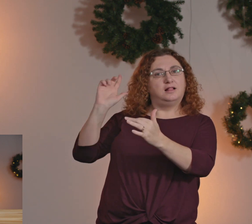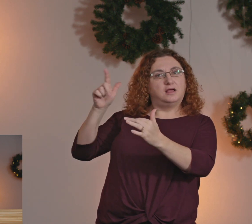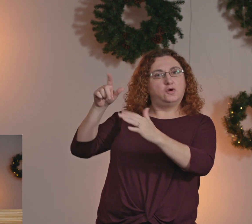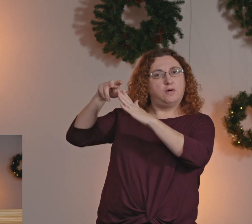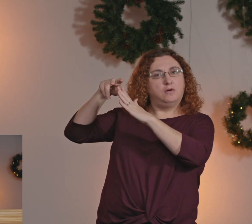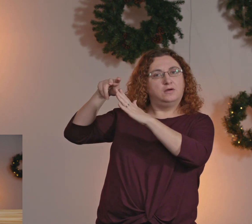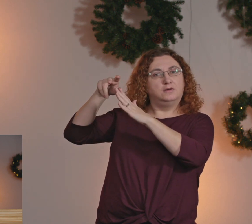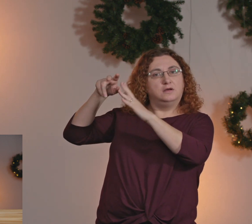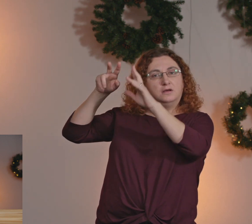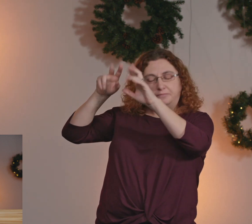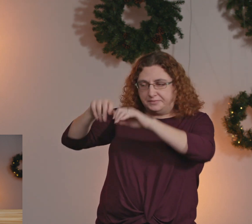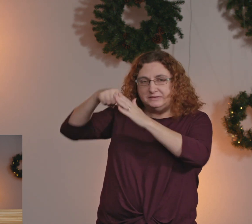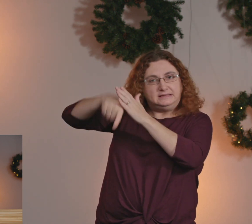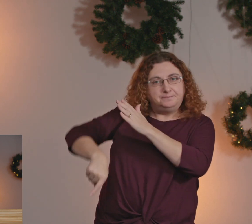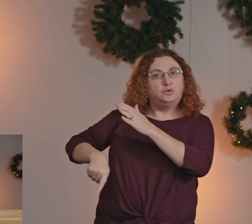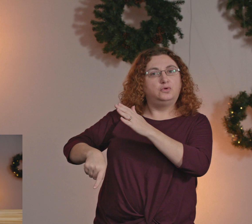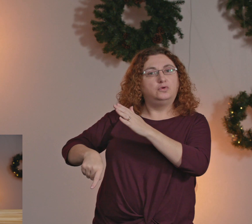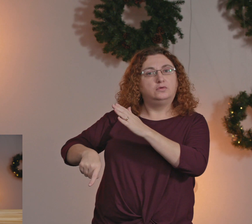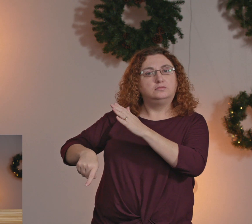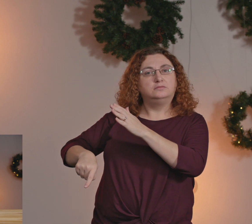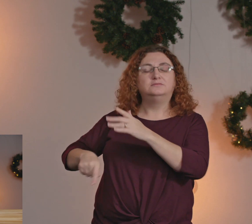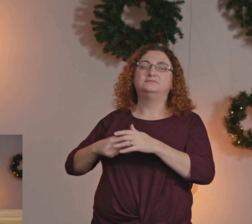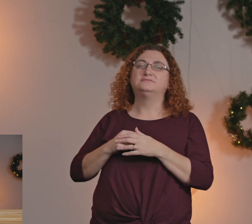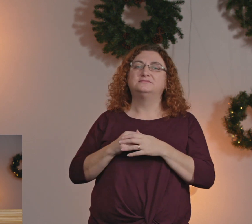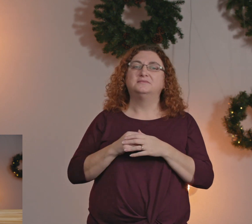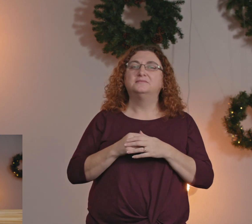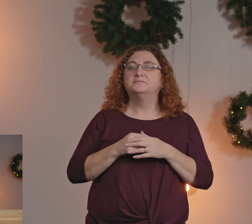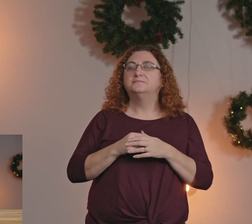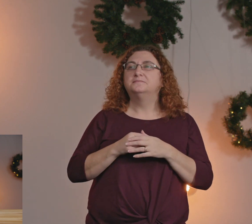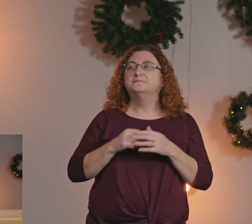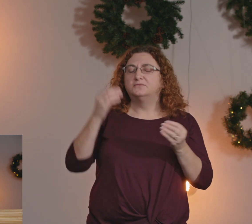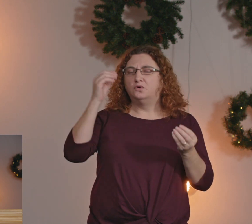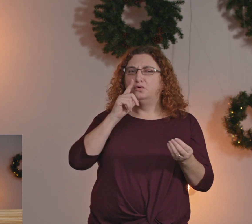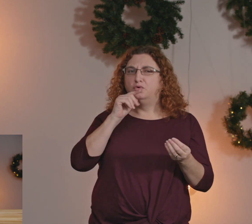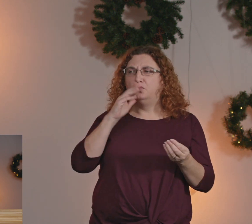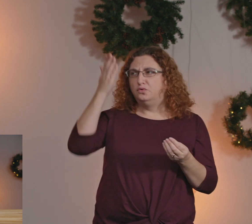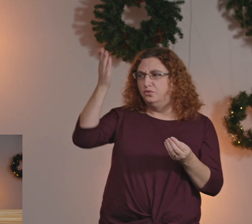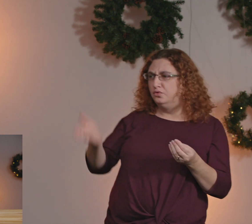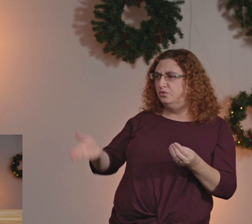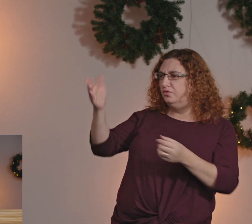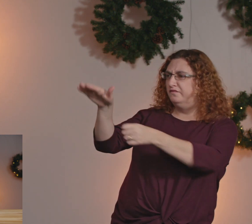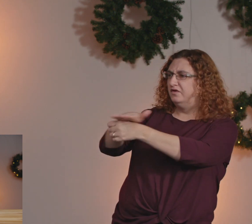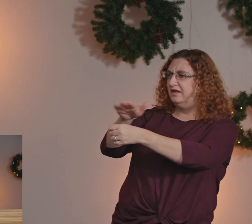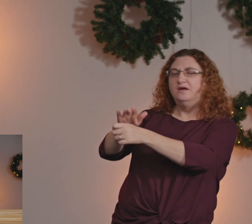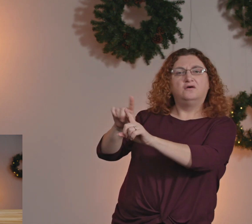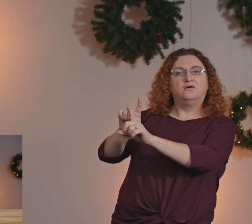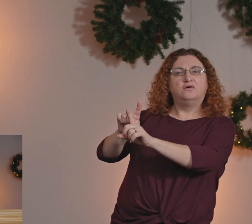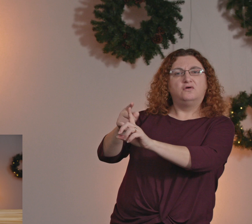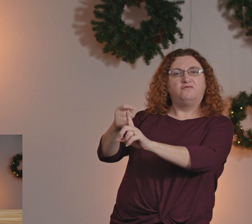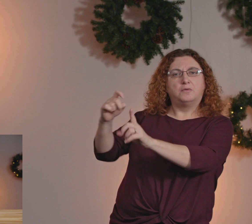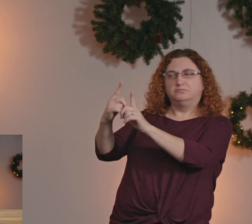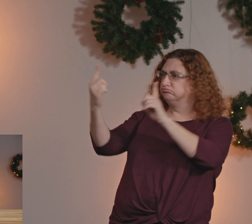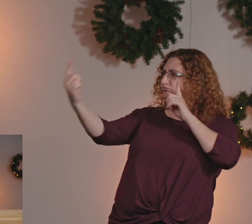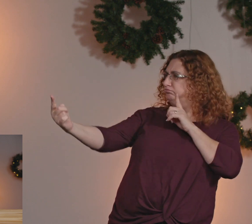them develops in our minds a knowledge of who they really are. So from a distance, we think they might be